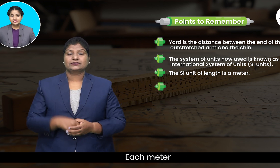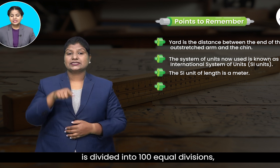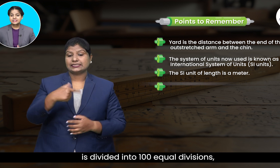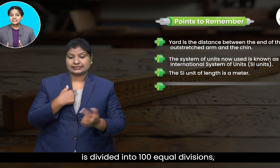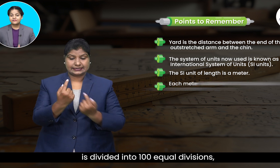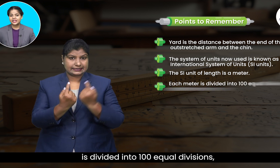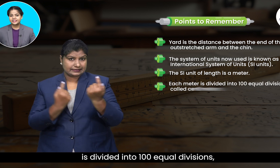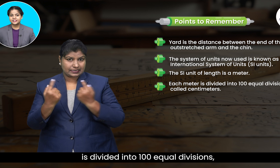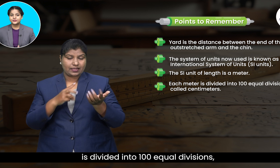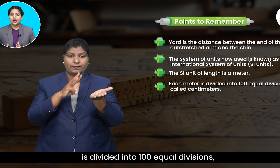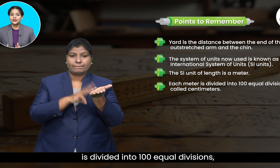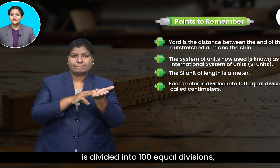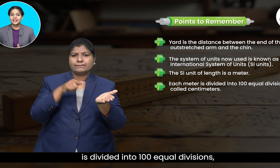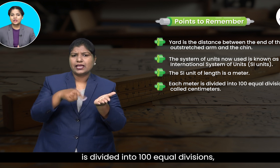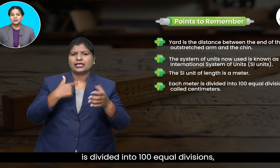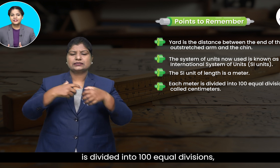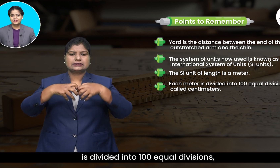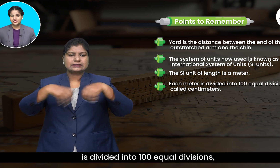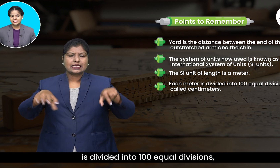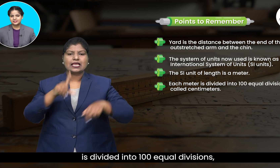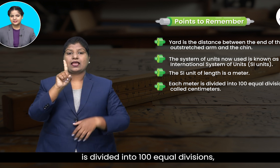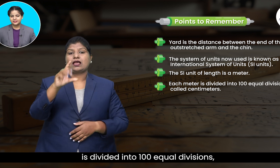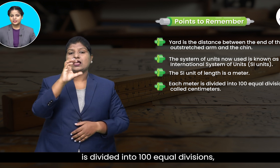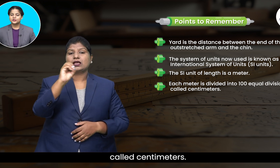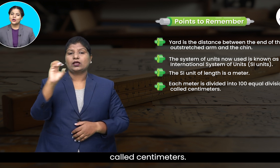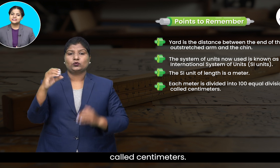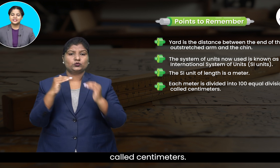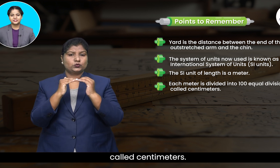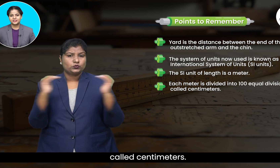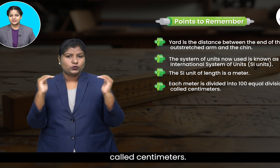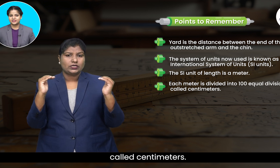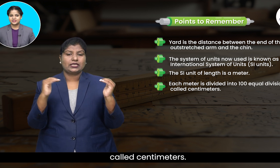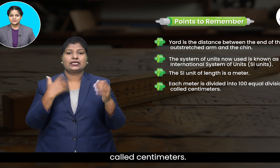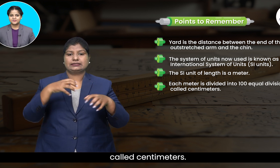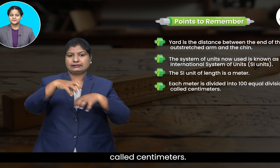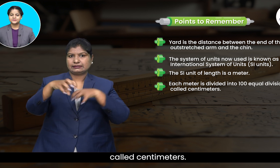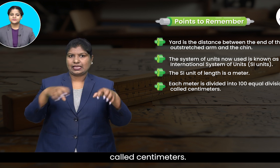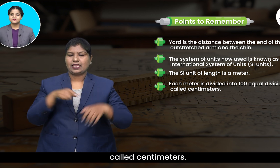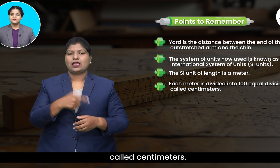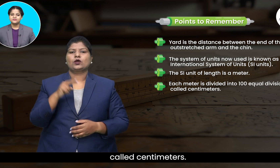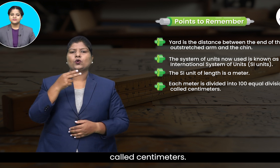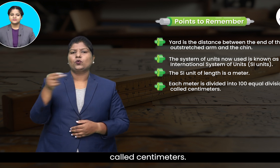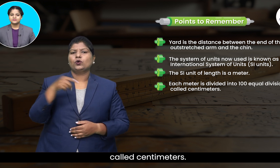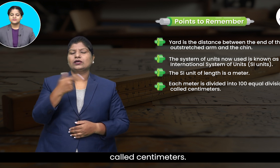Each meter is divided into 100 equal divisions called centimeters.